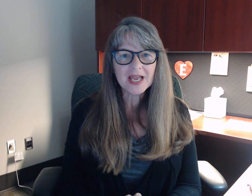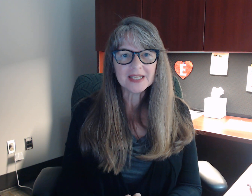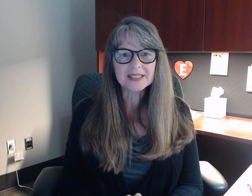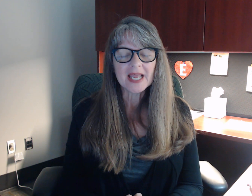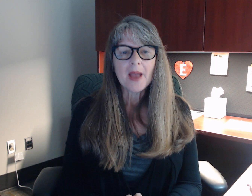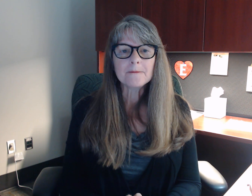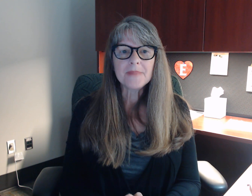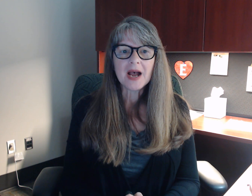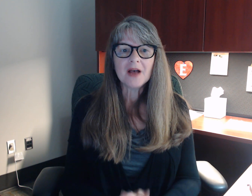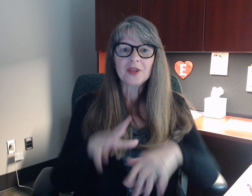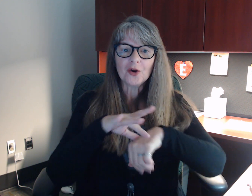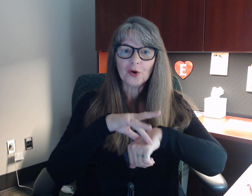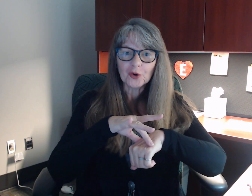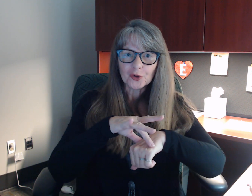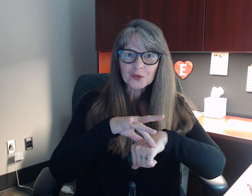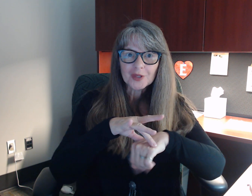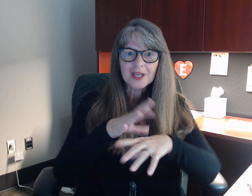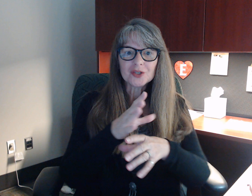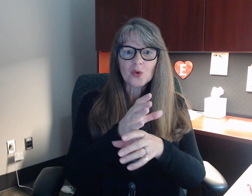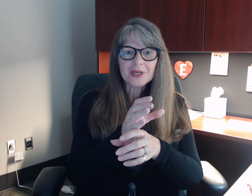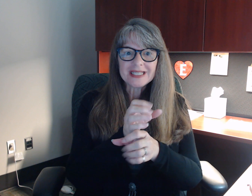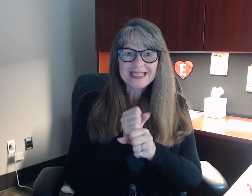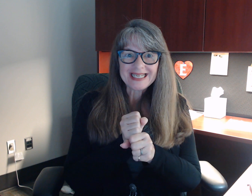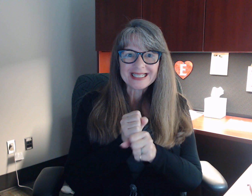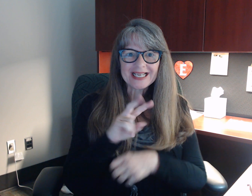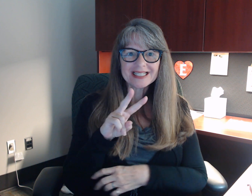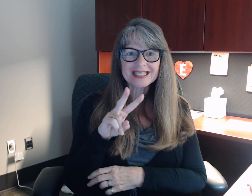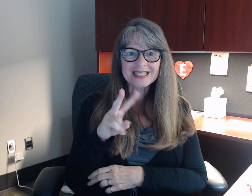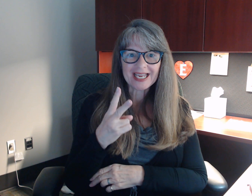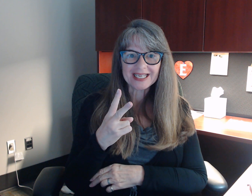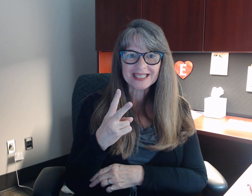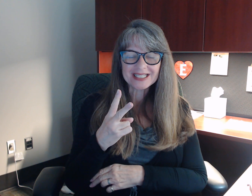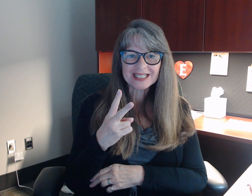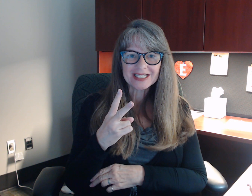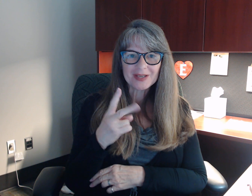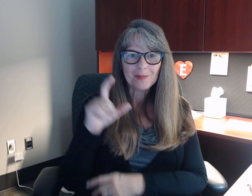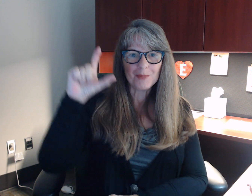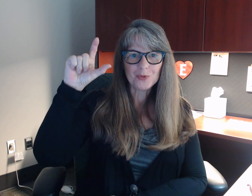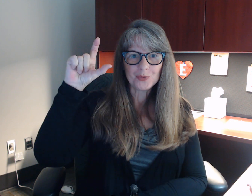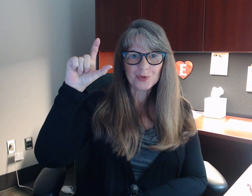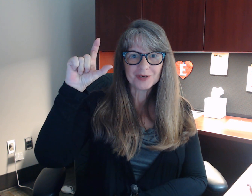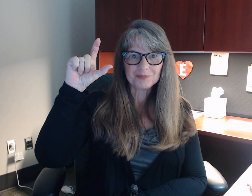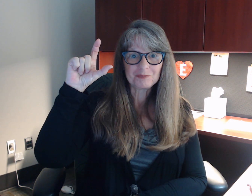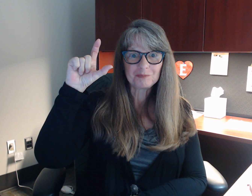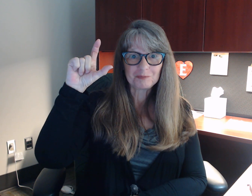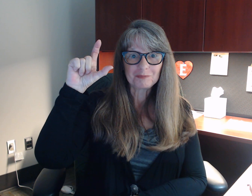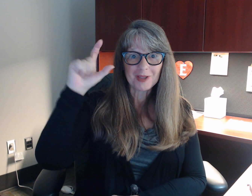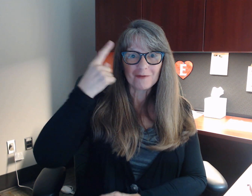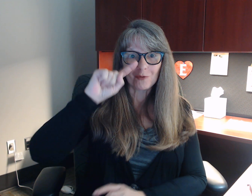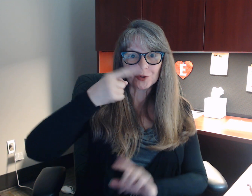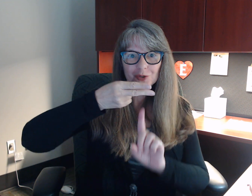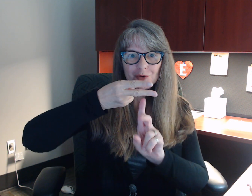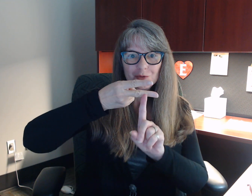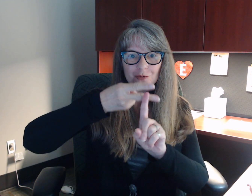event. But the Earth is going to get a second moon for 2